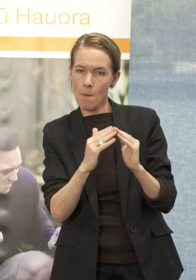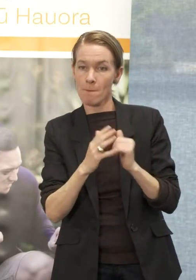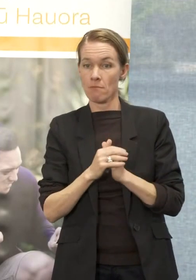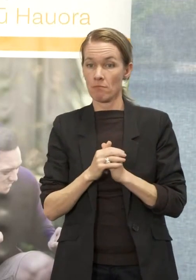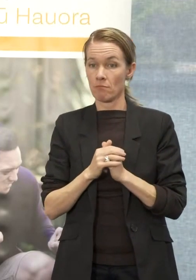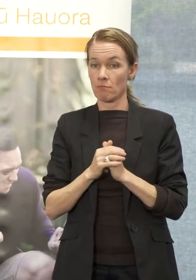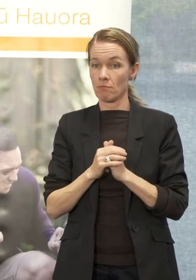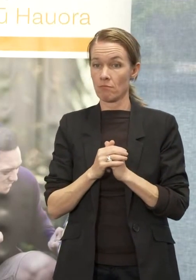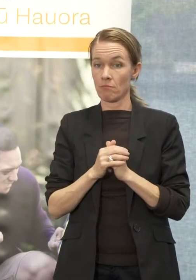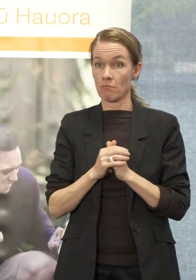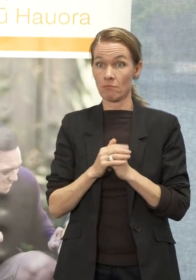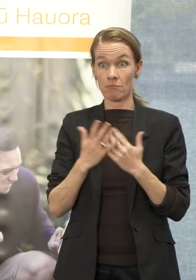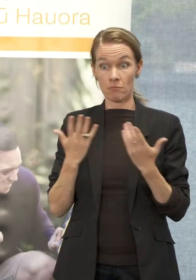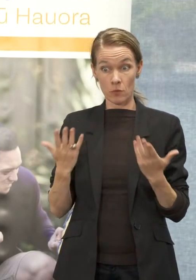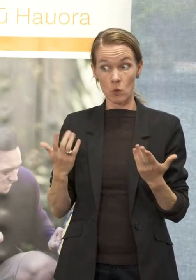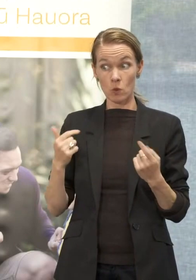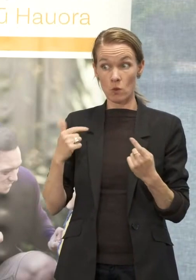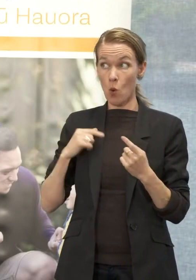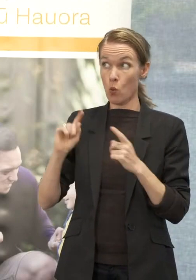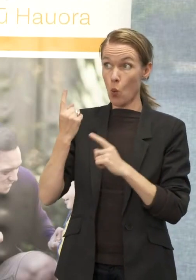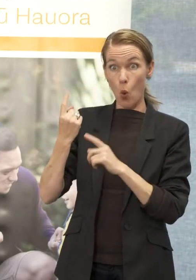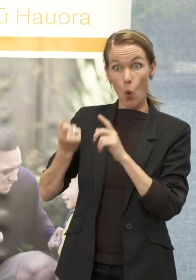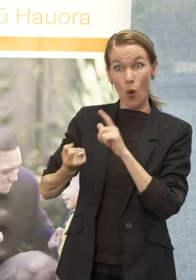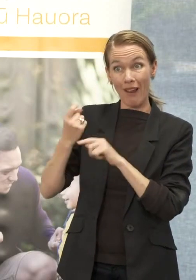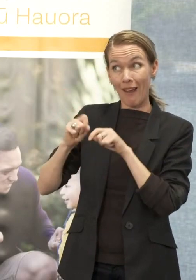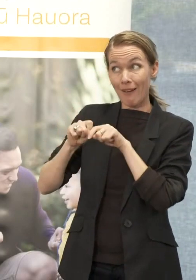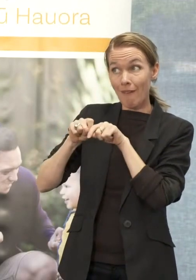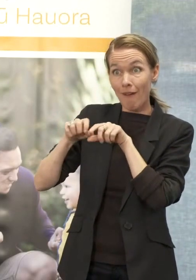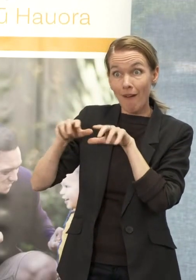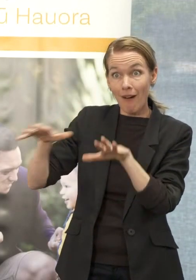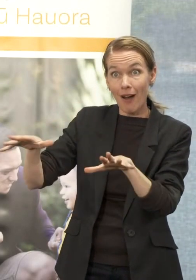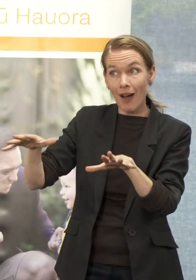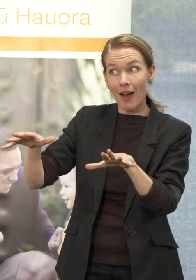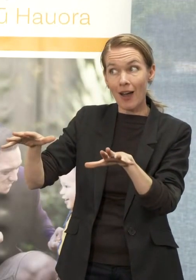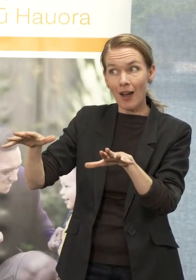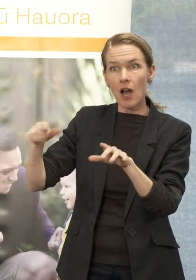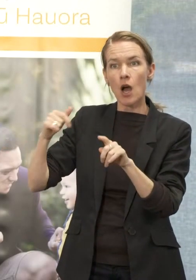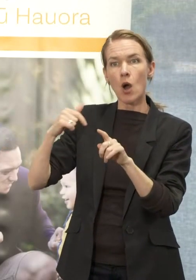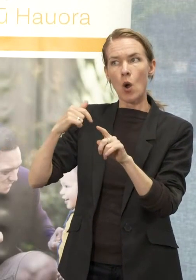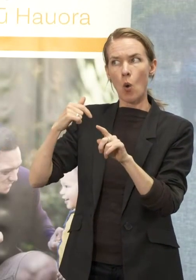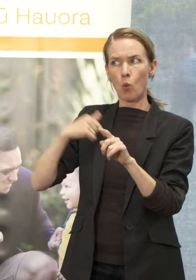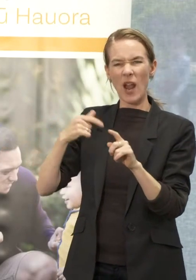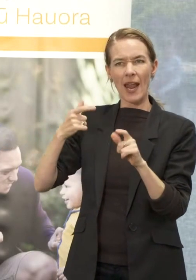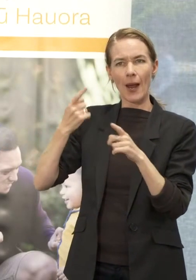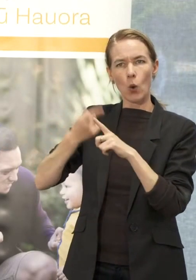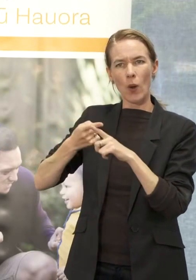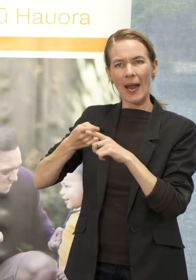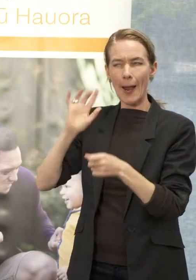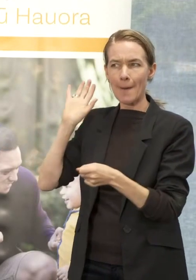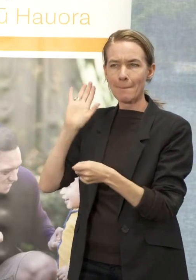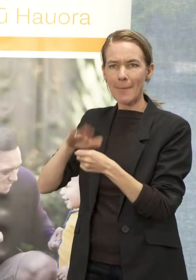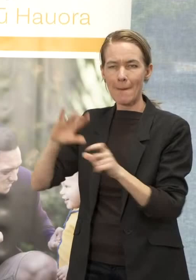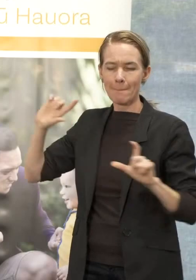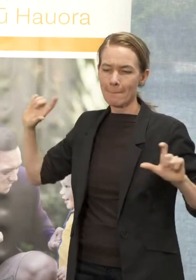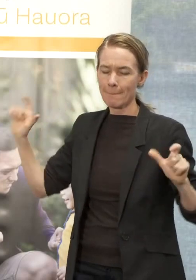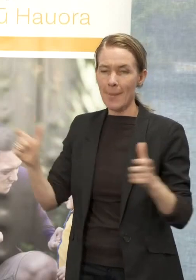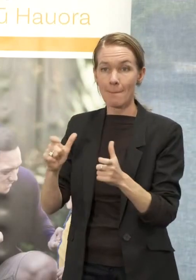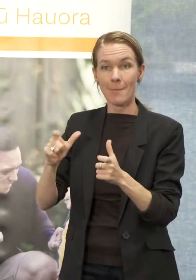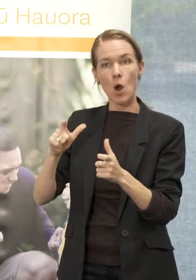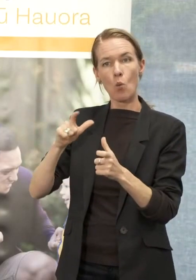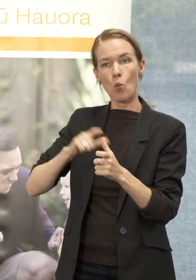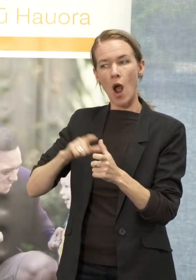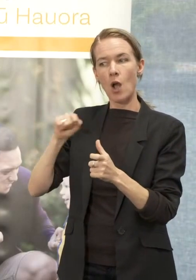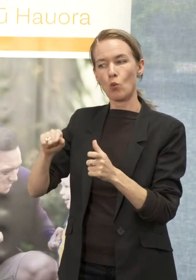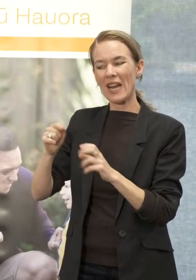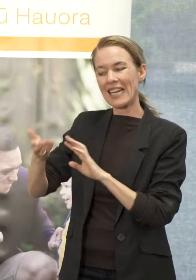has benefited from the first wave that we saw in New Zealand, and also benefited from what we've seen